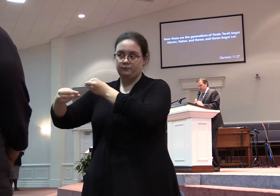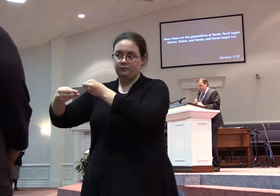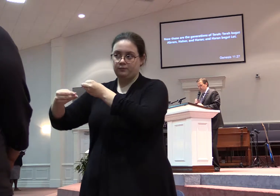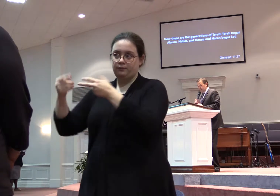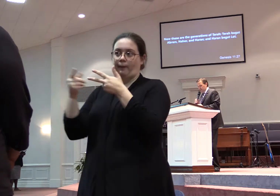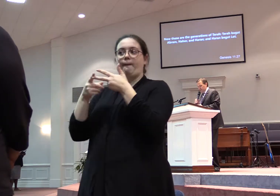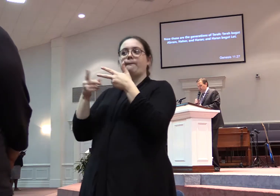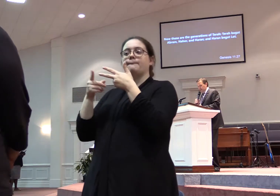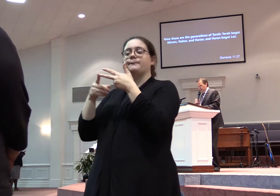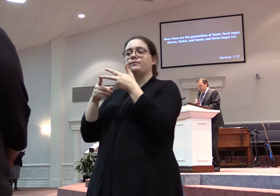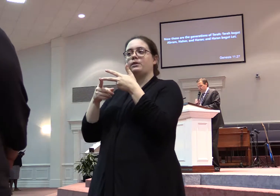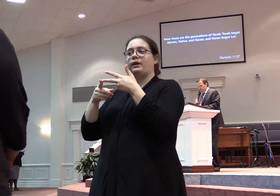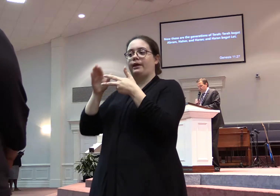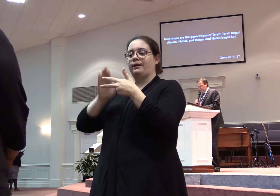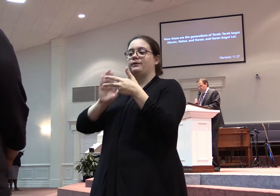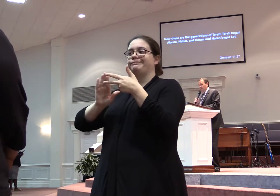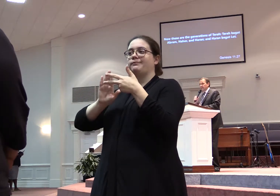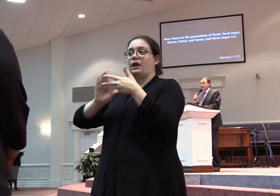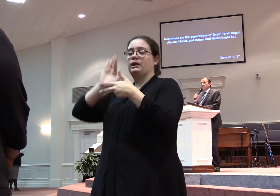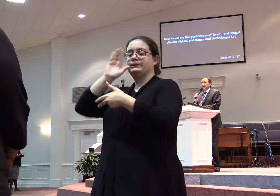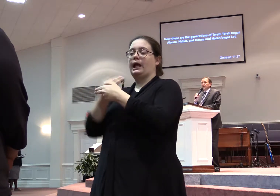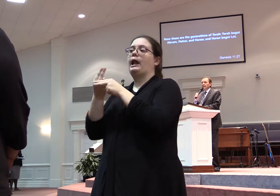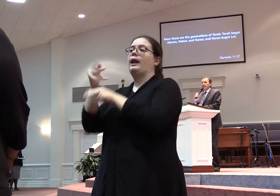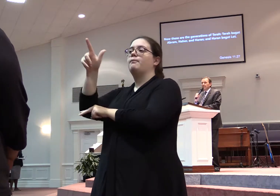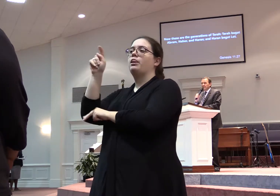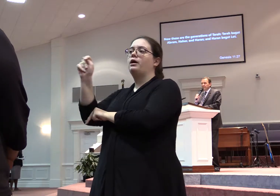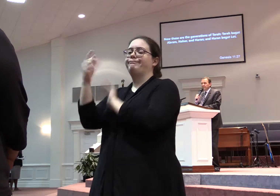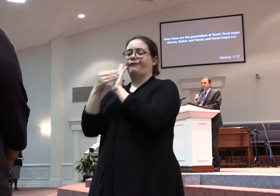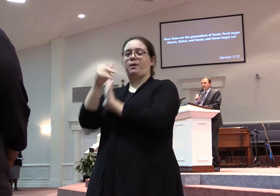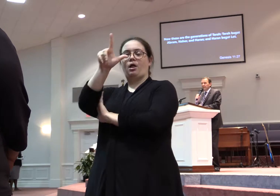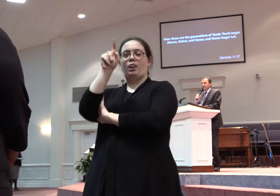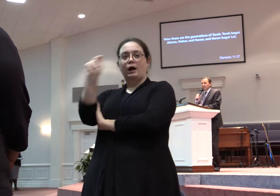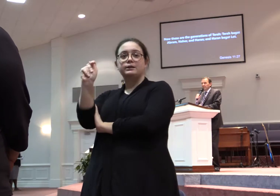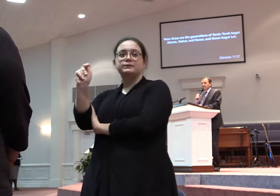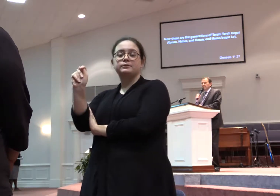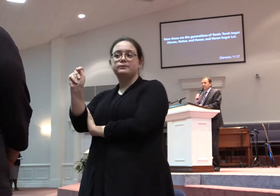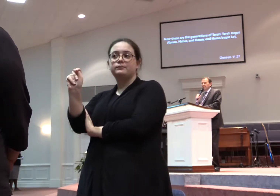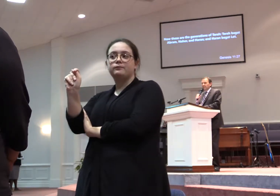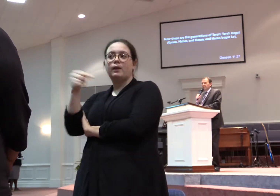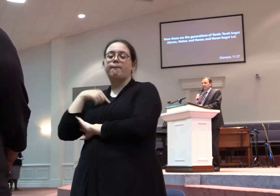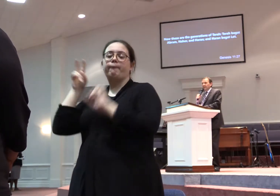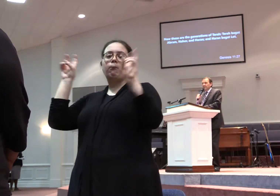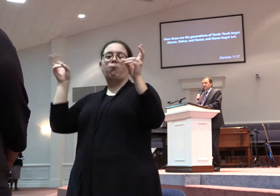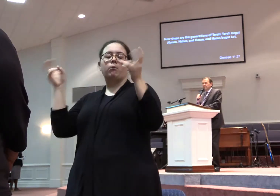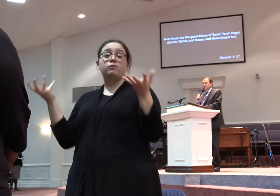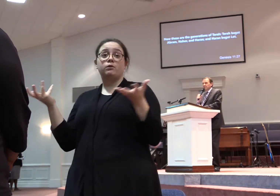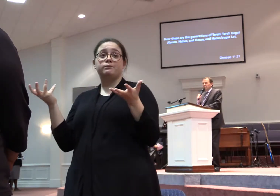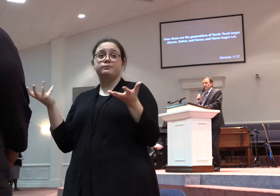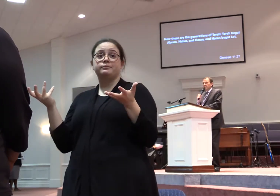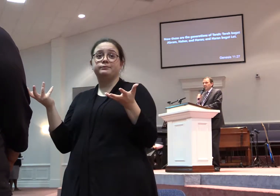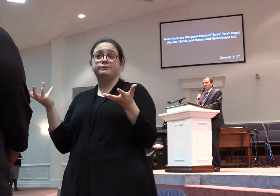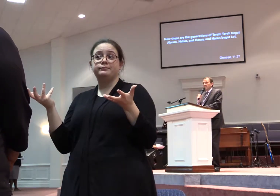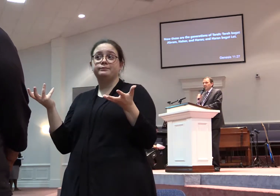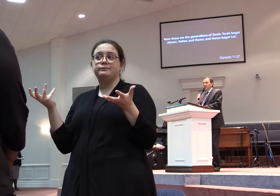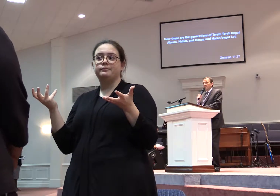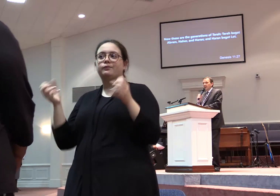Haran begat Lot. Everybody say Lot. Lot. My subject thought tonight is this: we